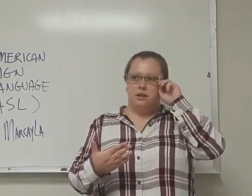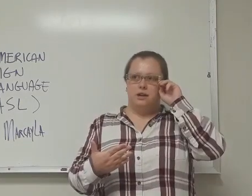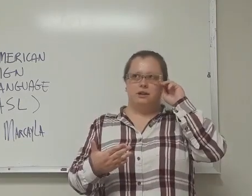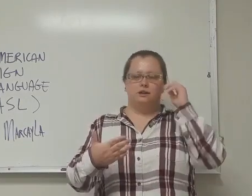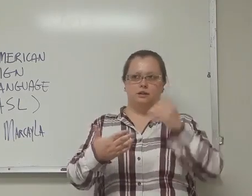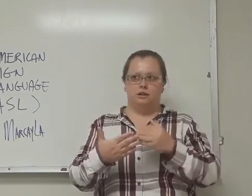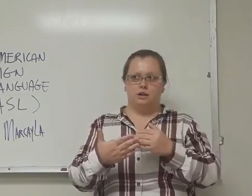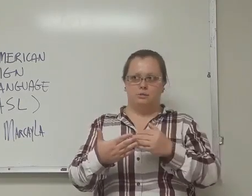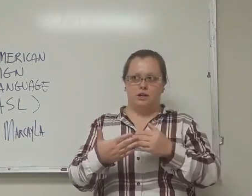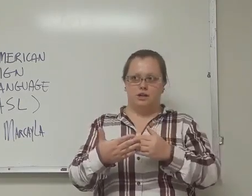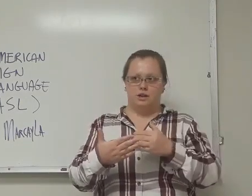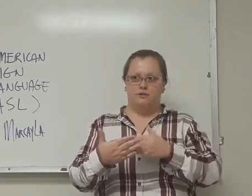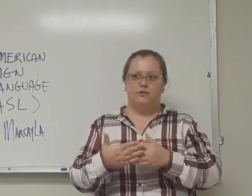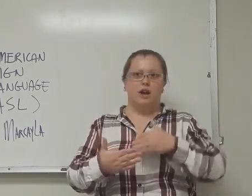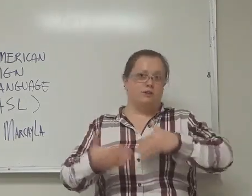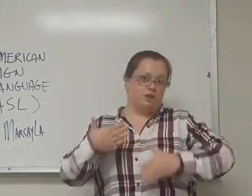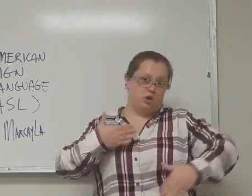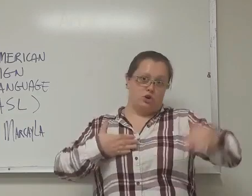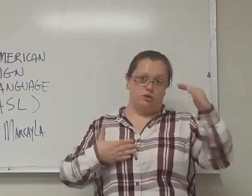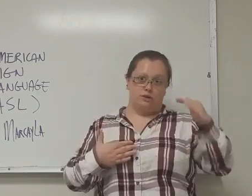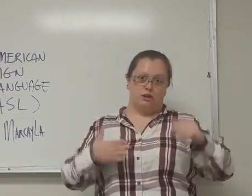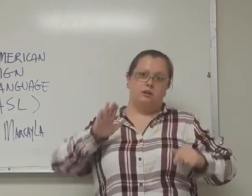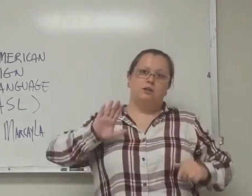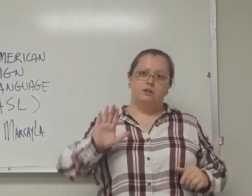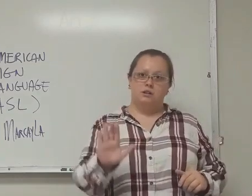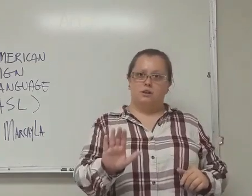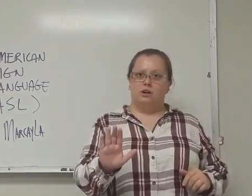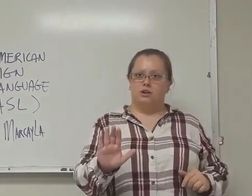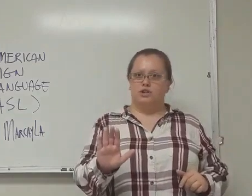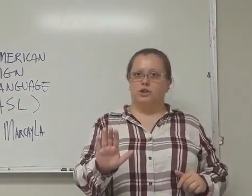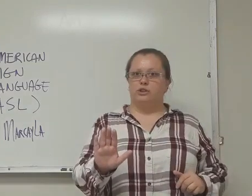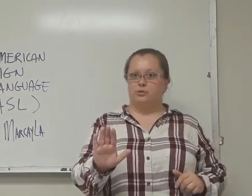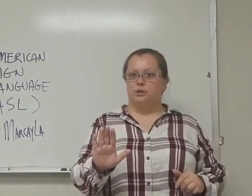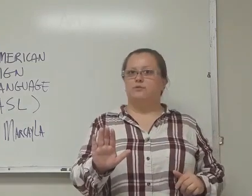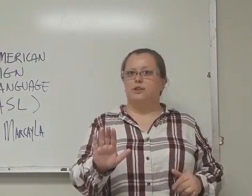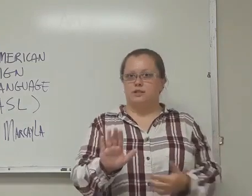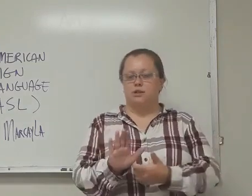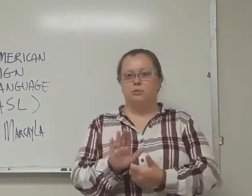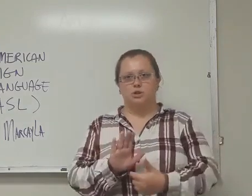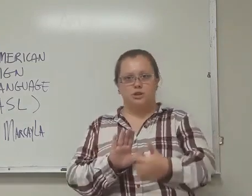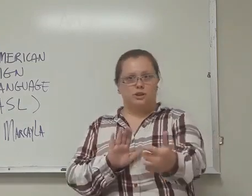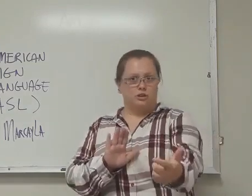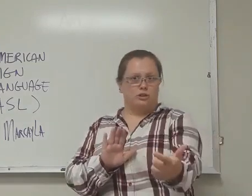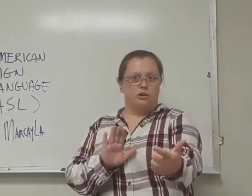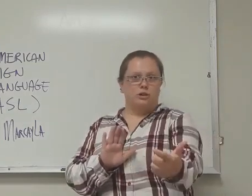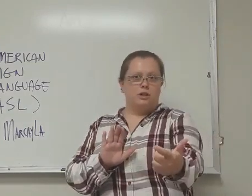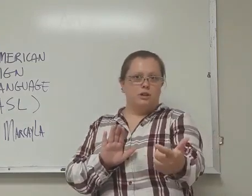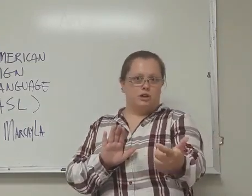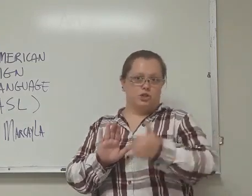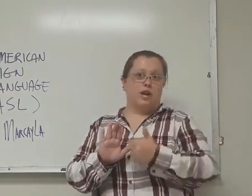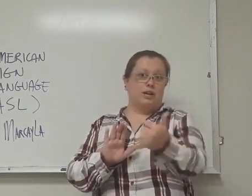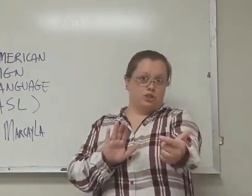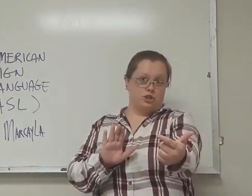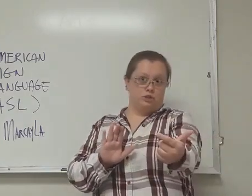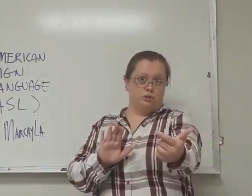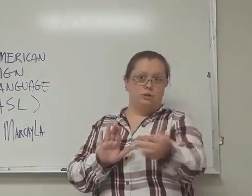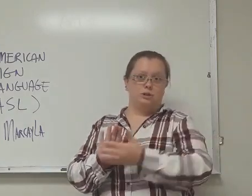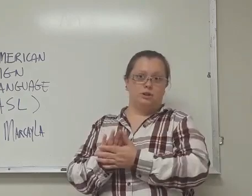then anything 5 and over are going to generally be facing the person that you're signing to.